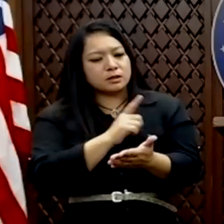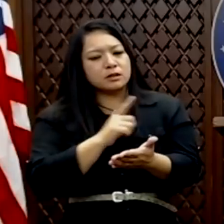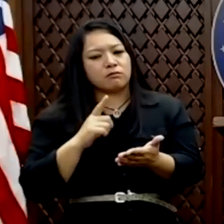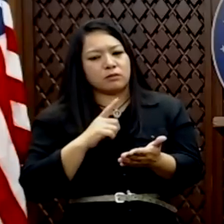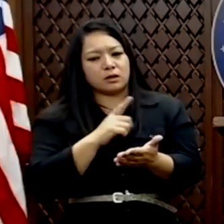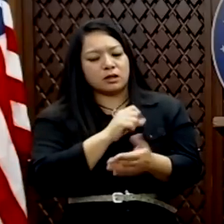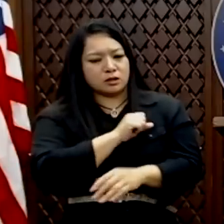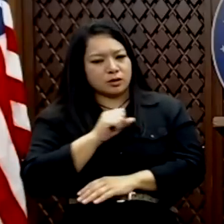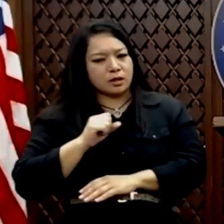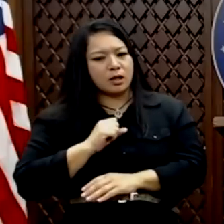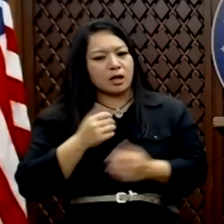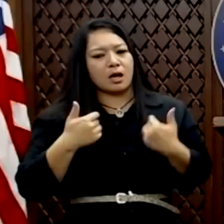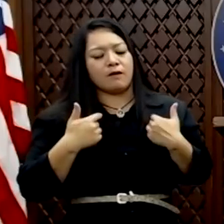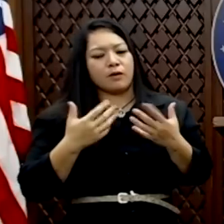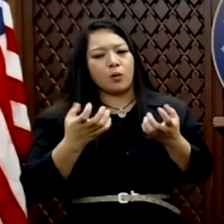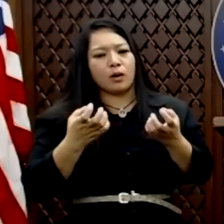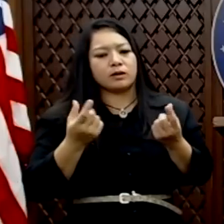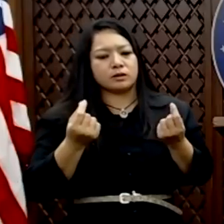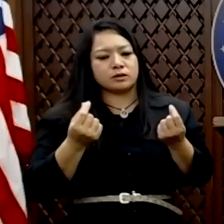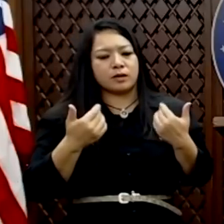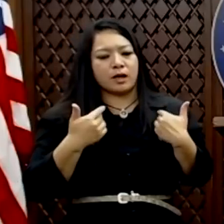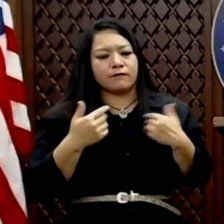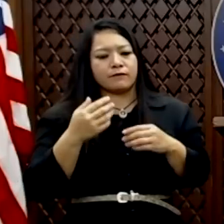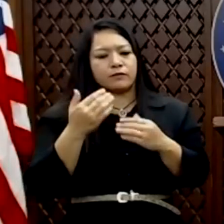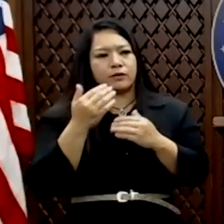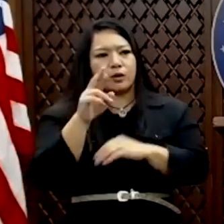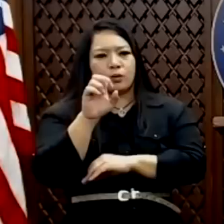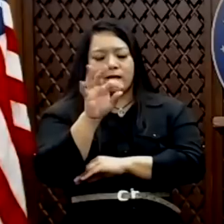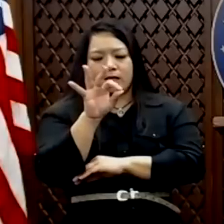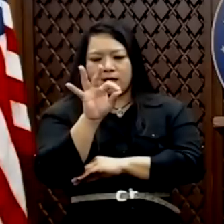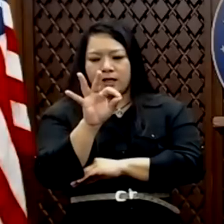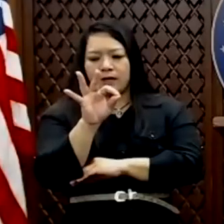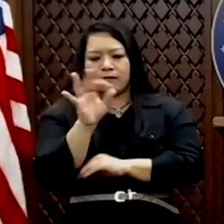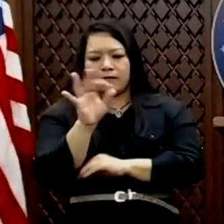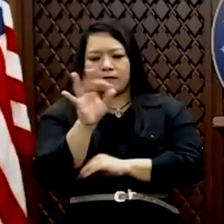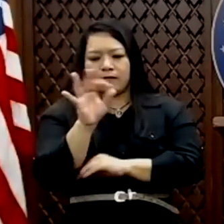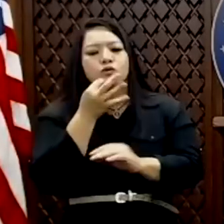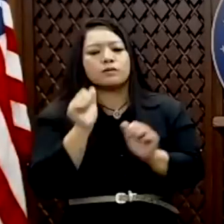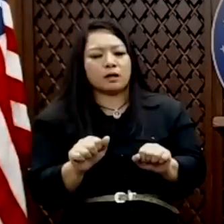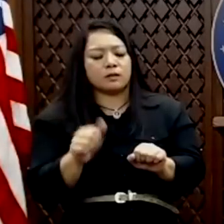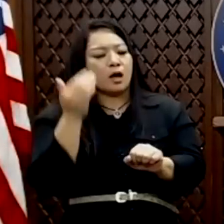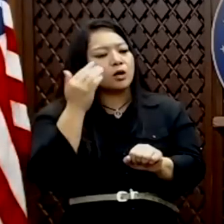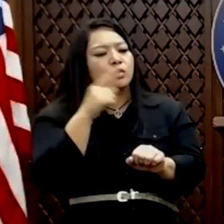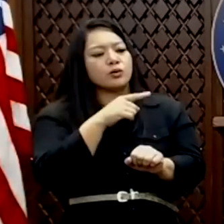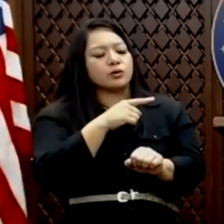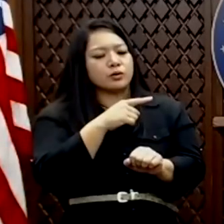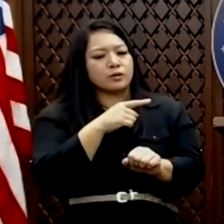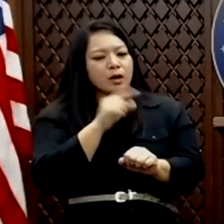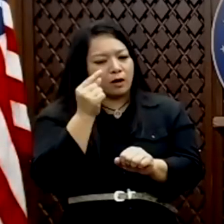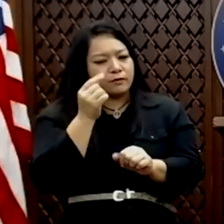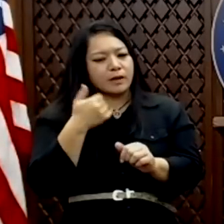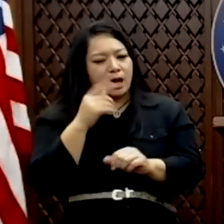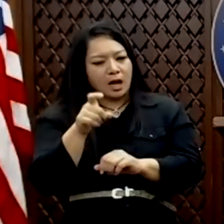for a session to enact local relief efforts as soon as possible. I know you asked them earlier this week to delay to